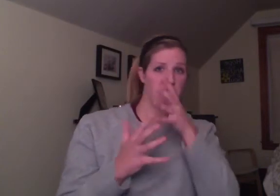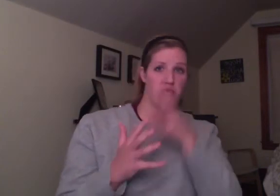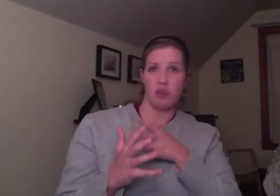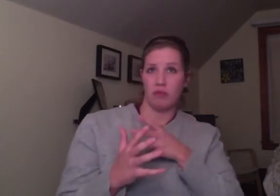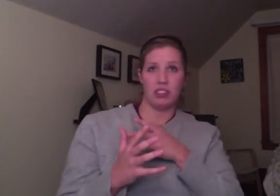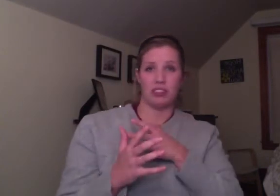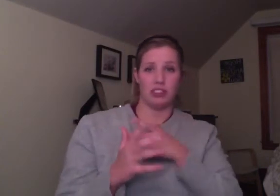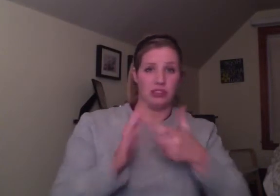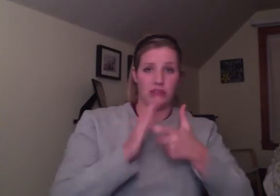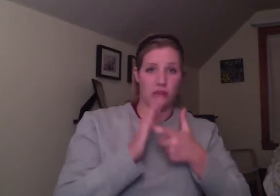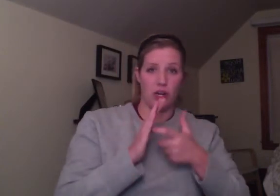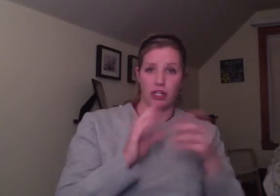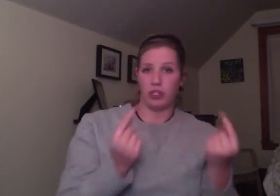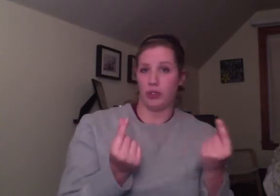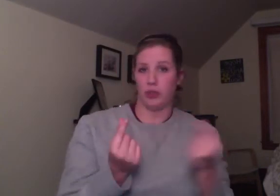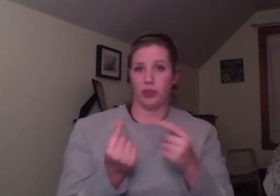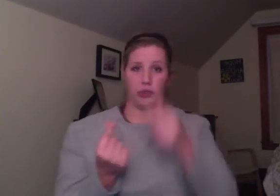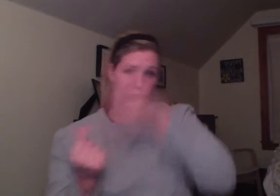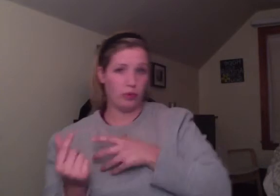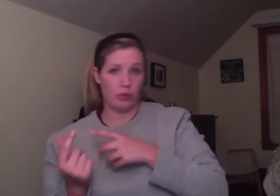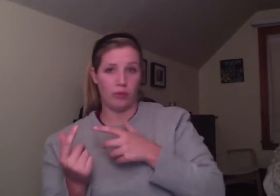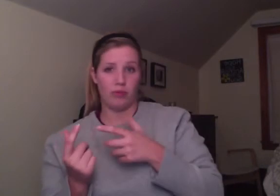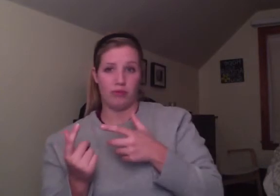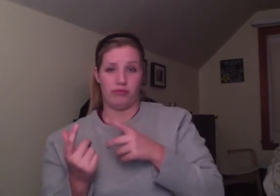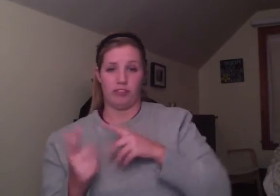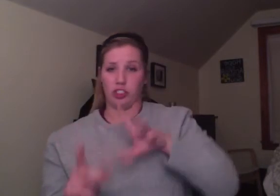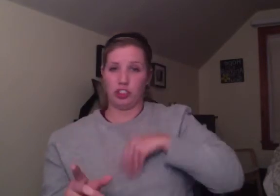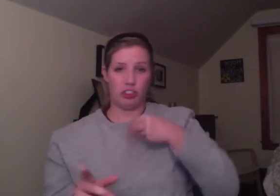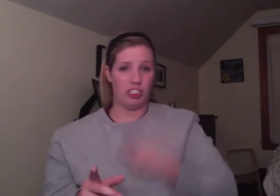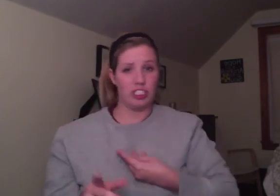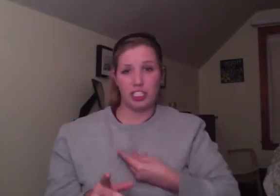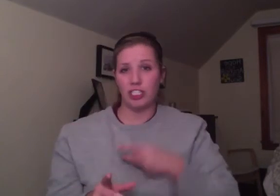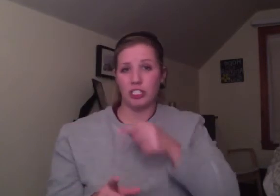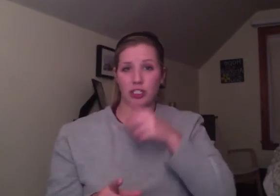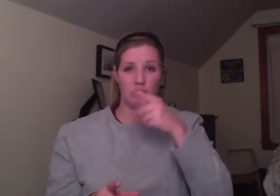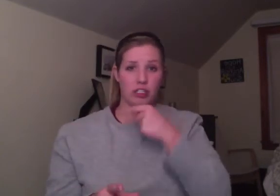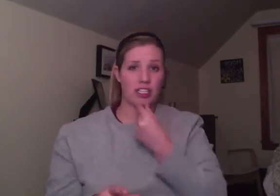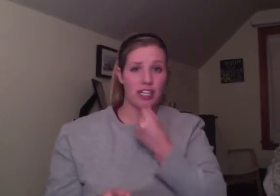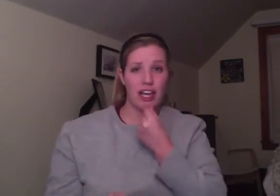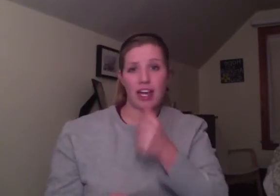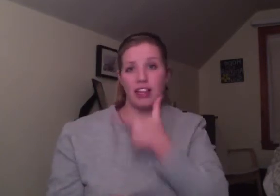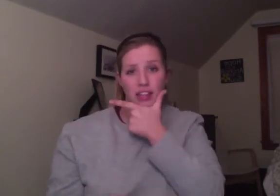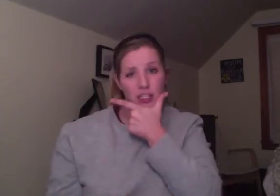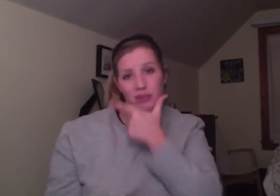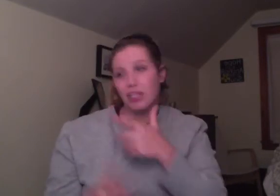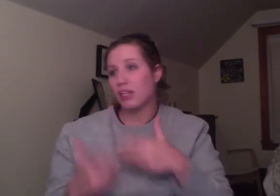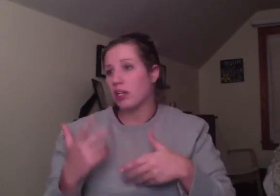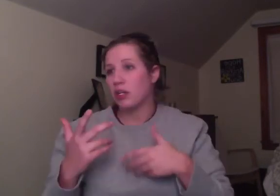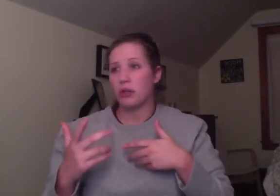someone's lesbian, gay, bisexual, transgendered, black, white. It doesn't matter to me. People are people no matter what,